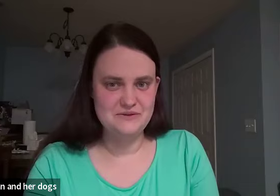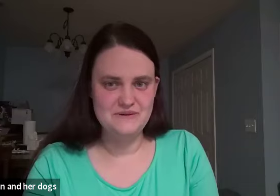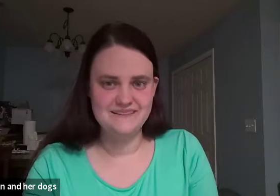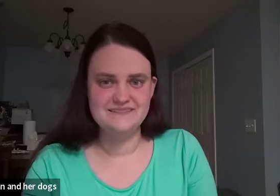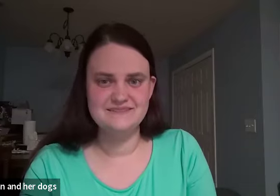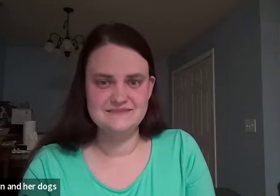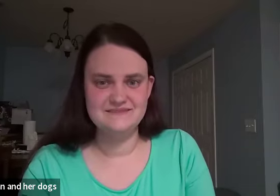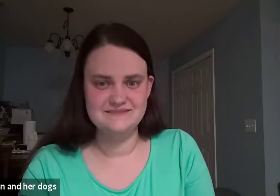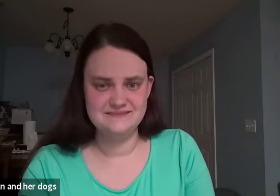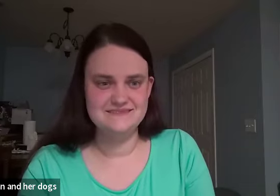W.